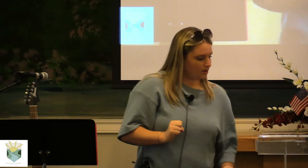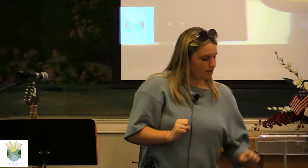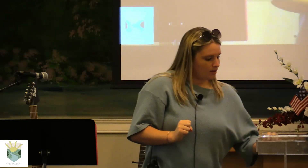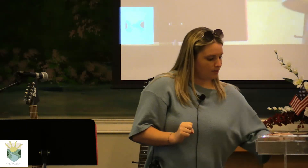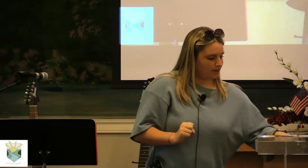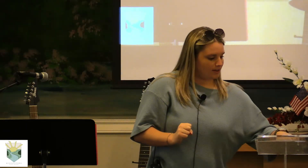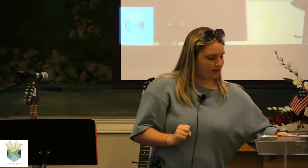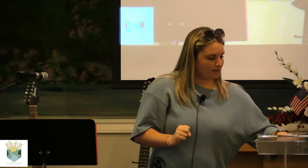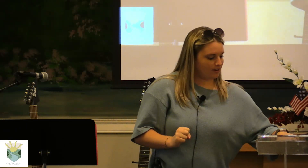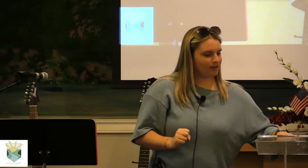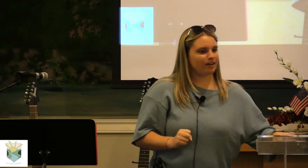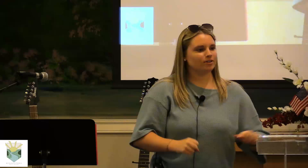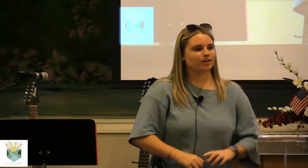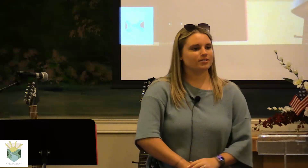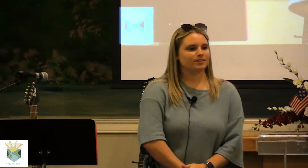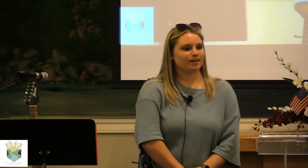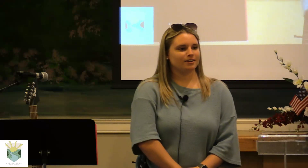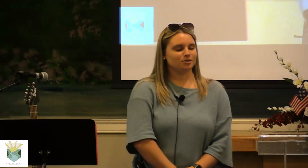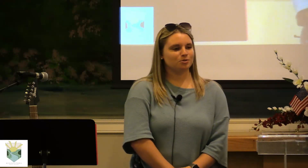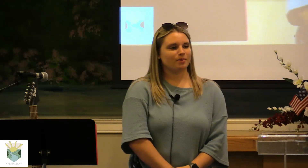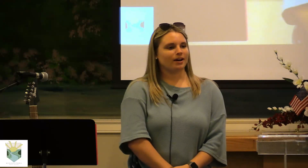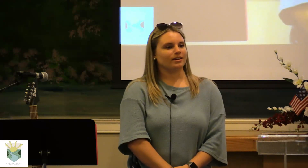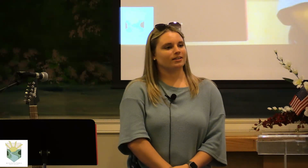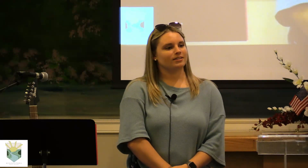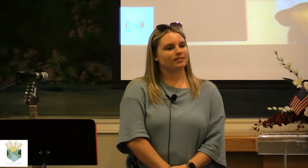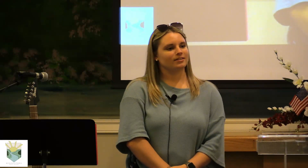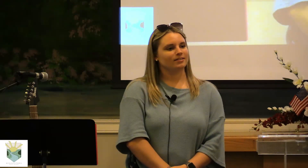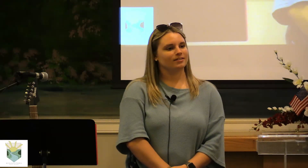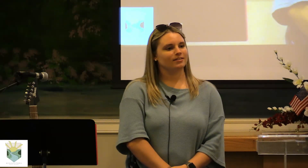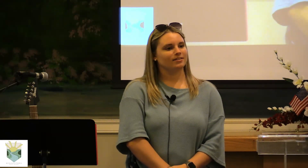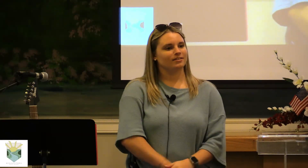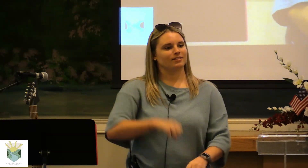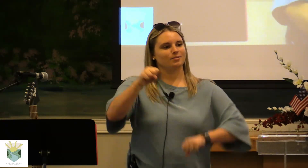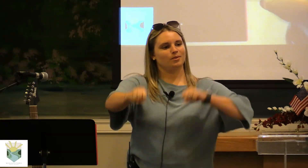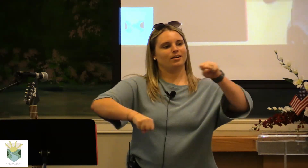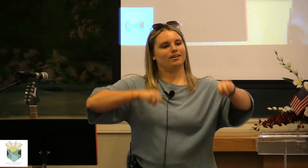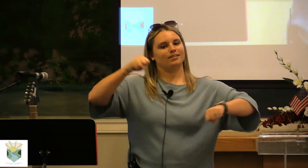And then, hey Grayson, how do you do bike? Bike.